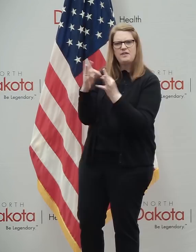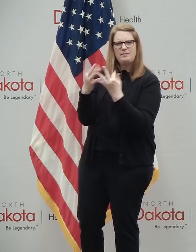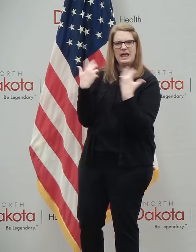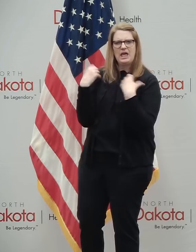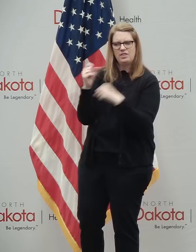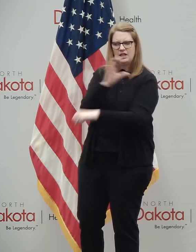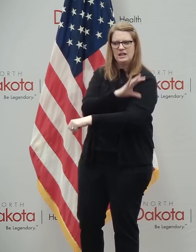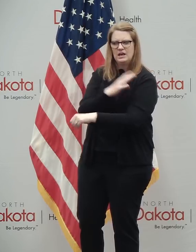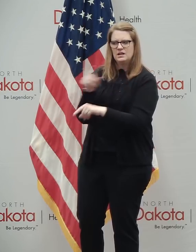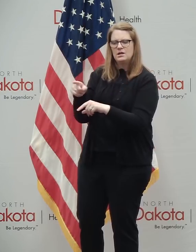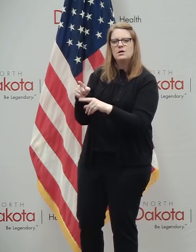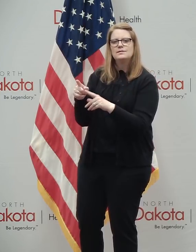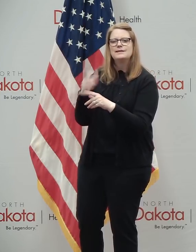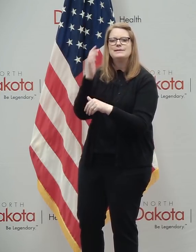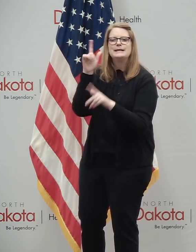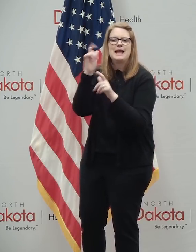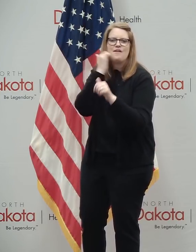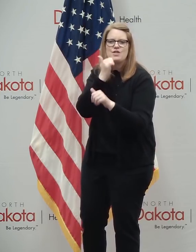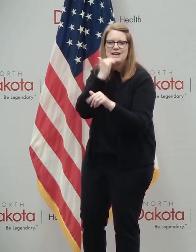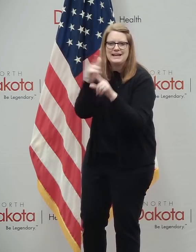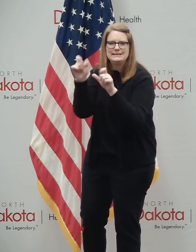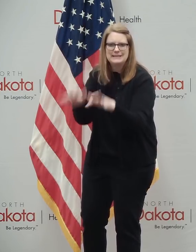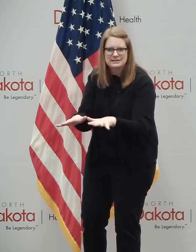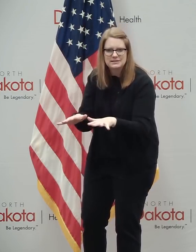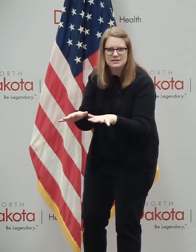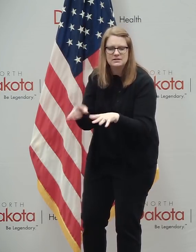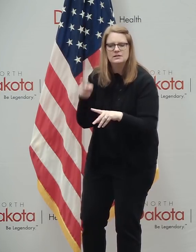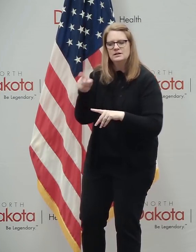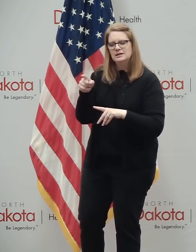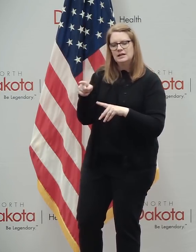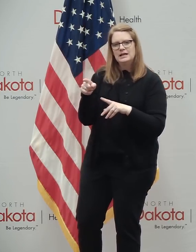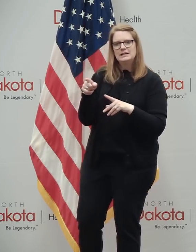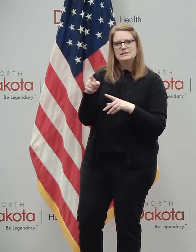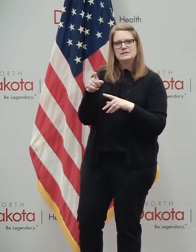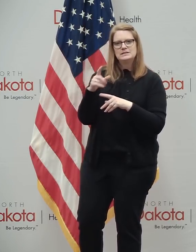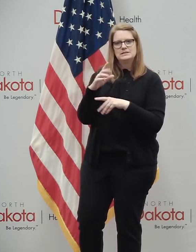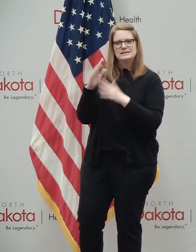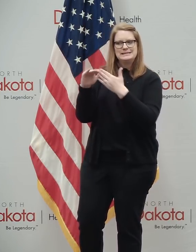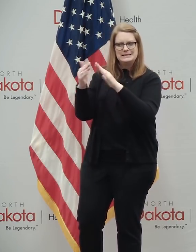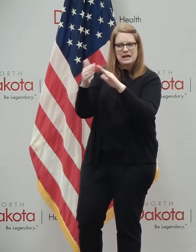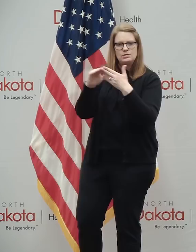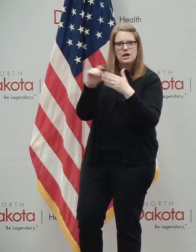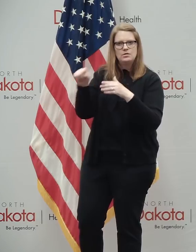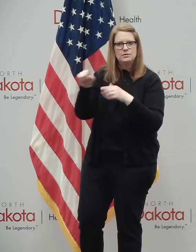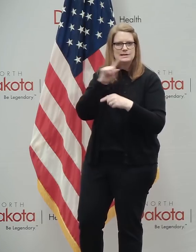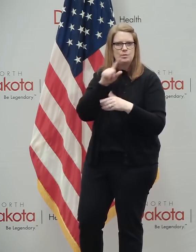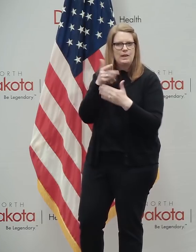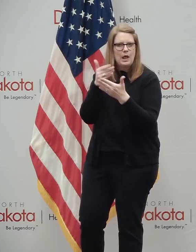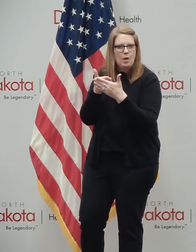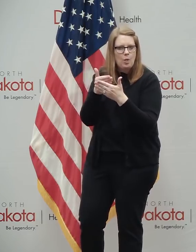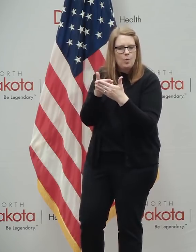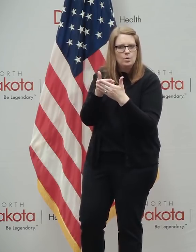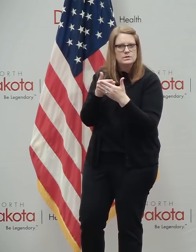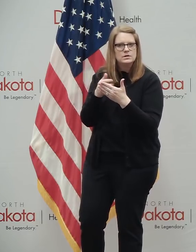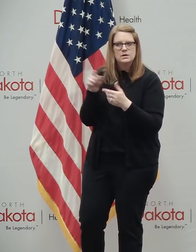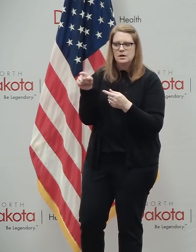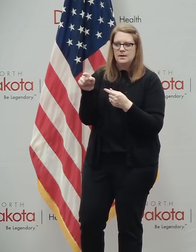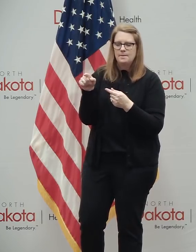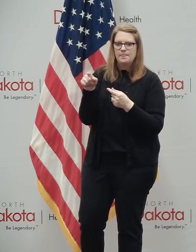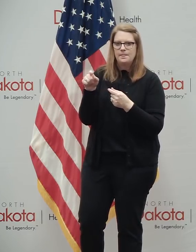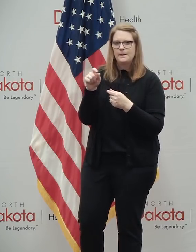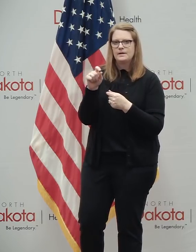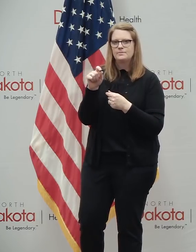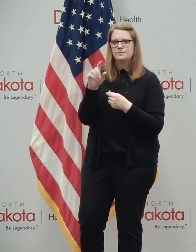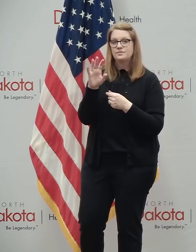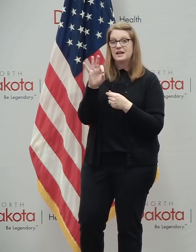there, but it makes it more accessible because the location of family health care includes being very close to the where the